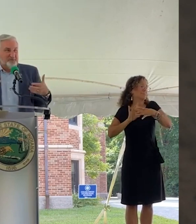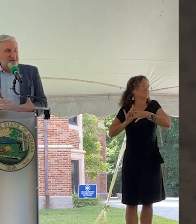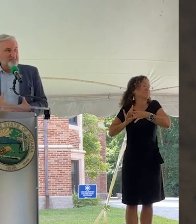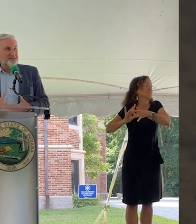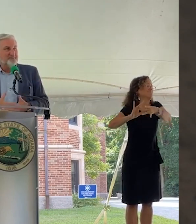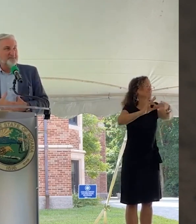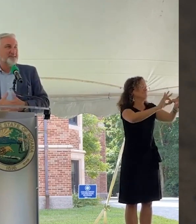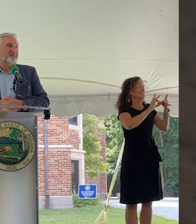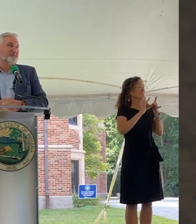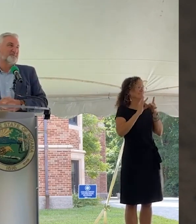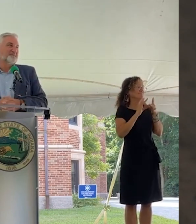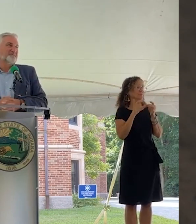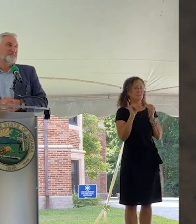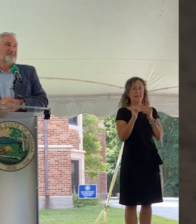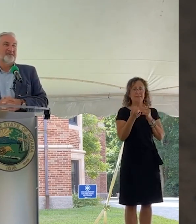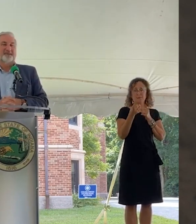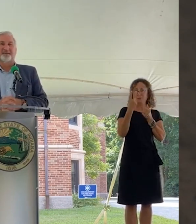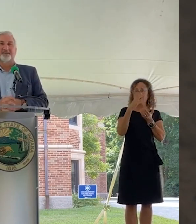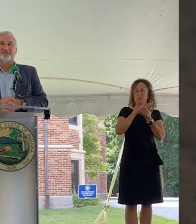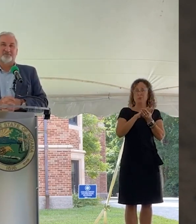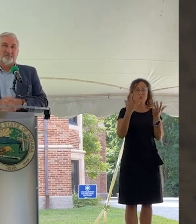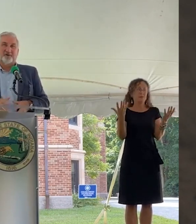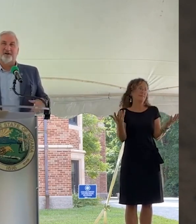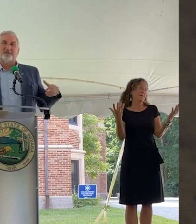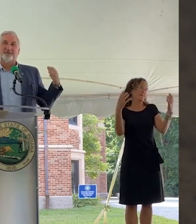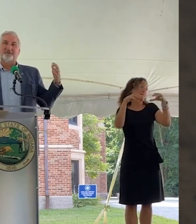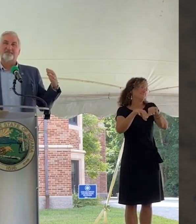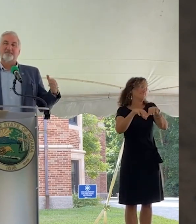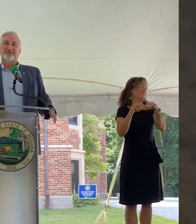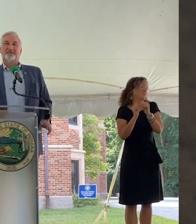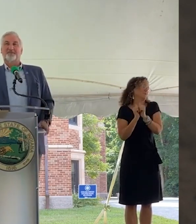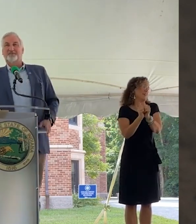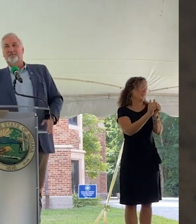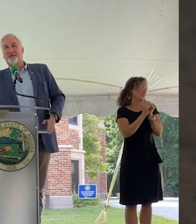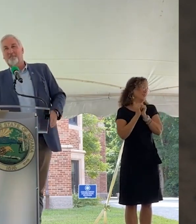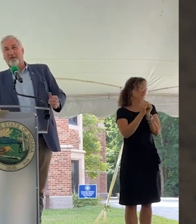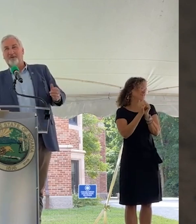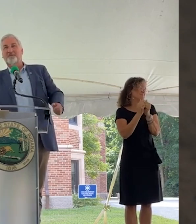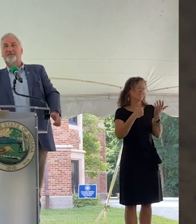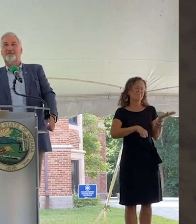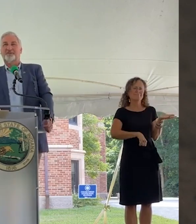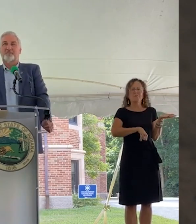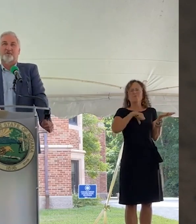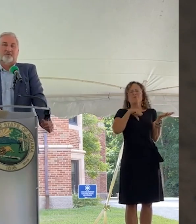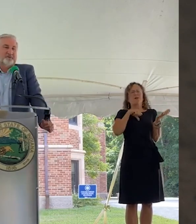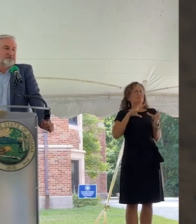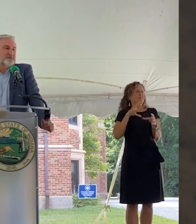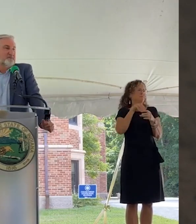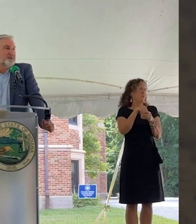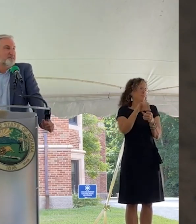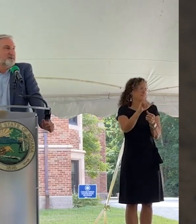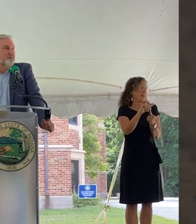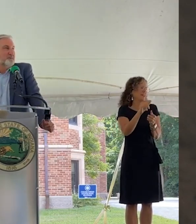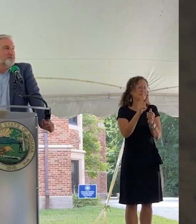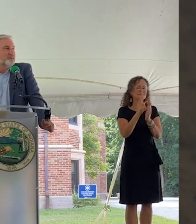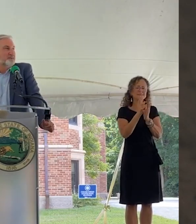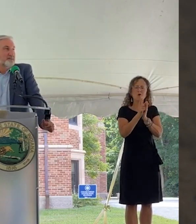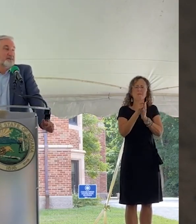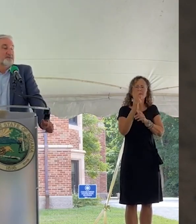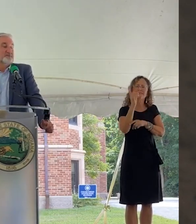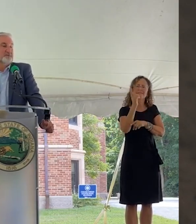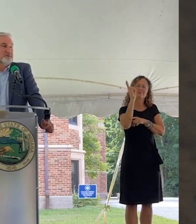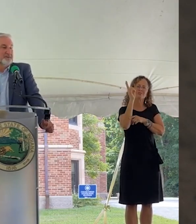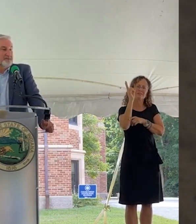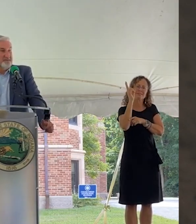2 schools are coming together. I'm just so proud to be a part of it in this moment of history. We hear words